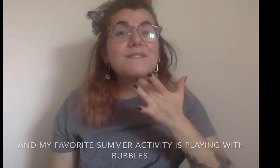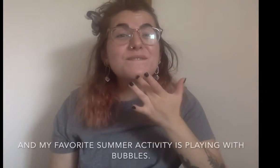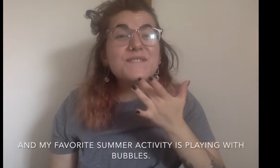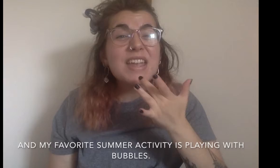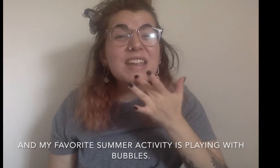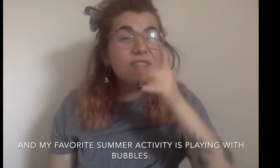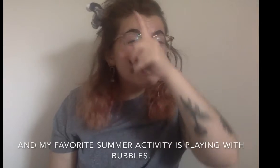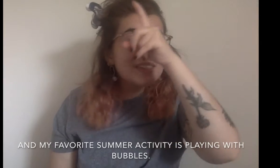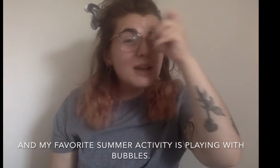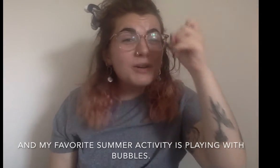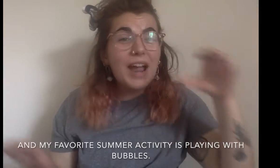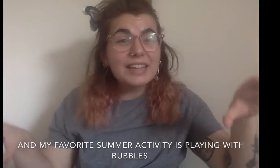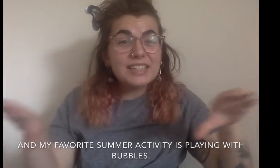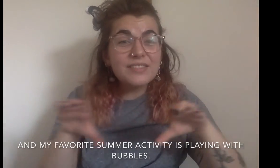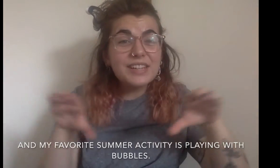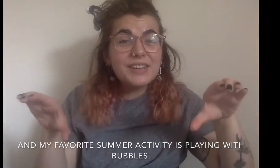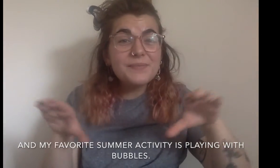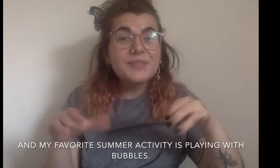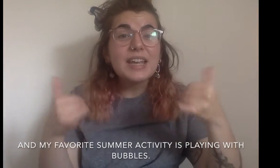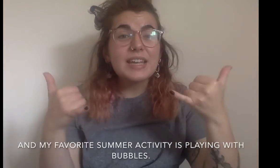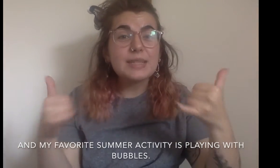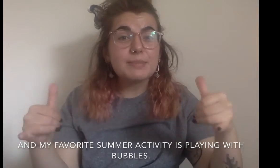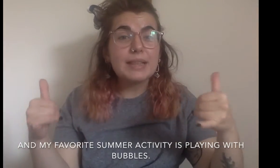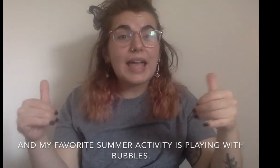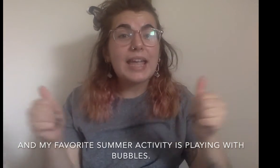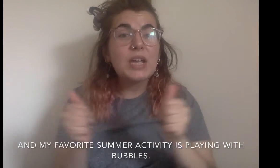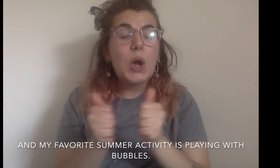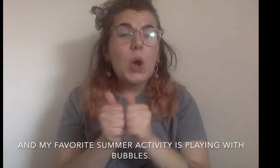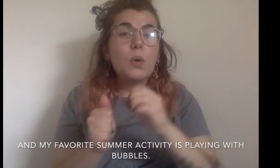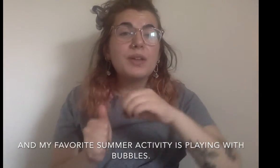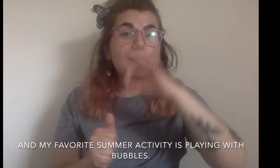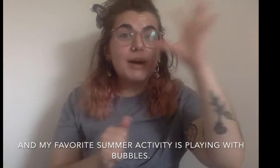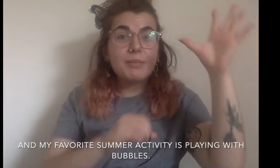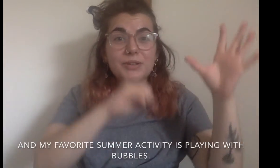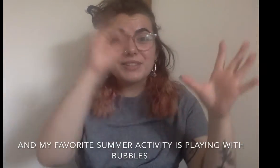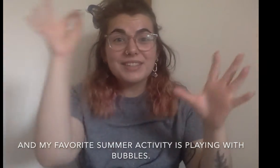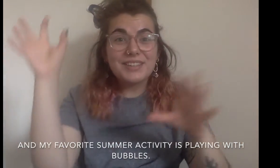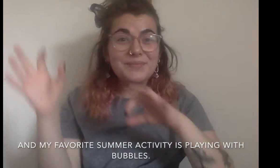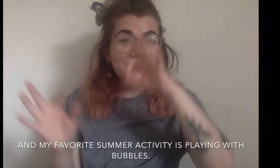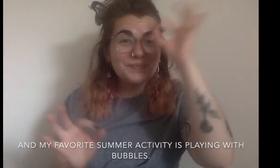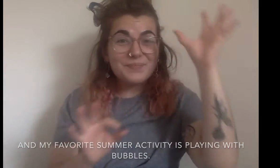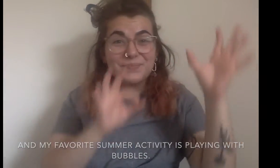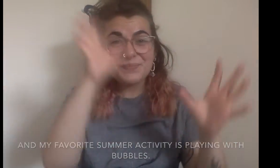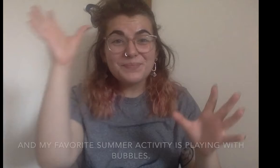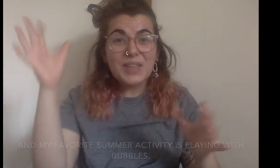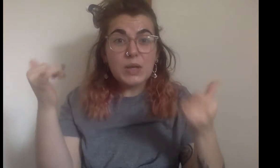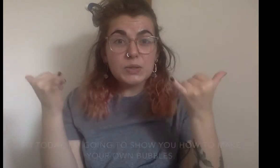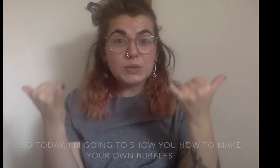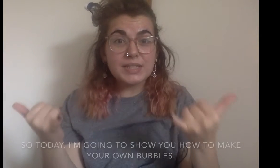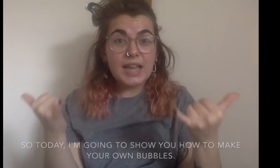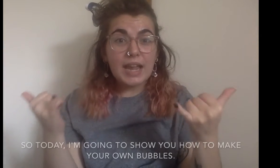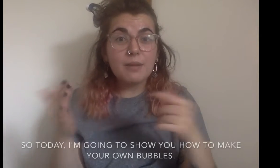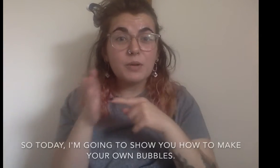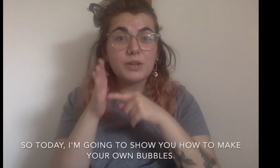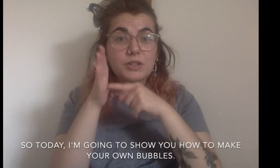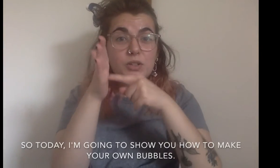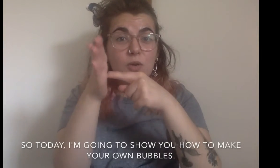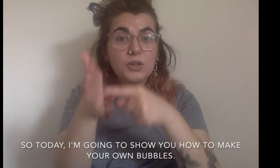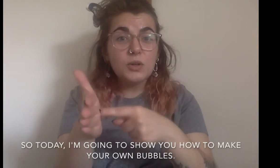favorite summer activity is playing with bubbles. So today I'm going to show you